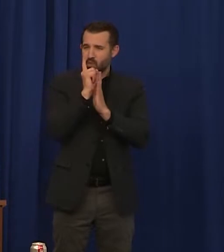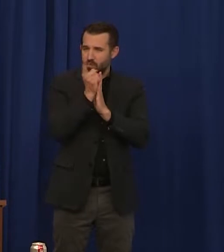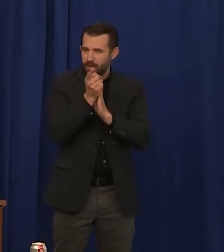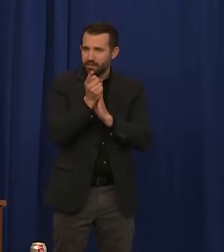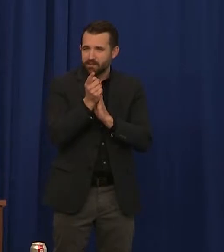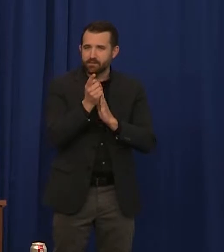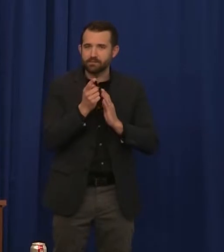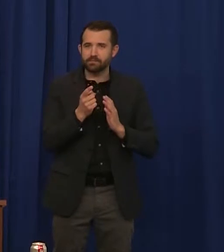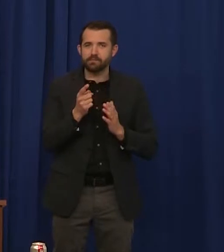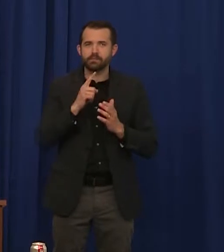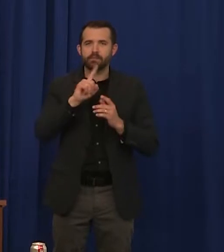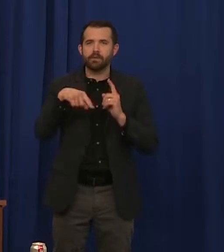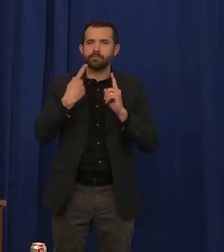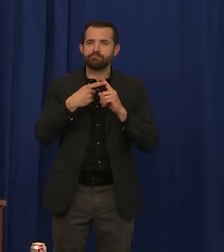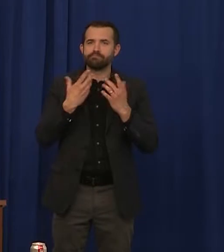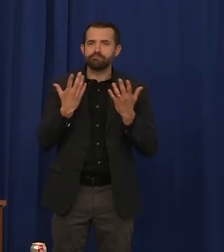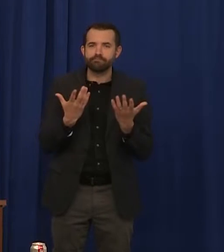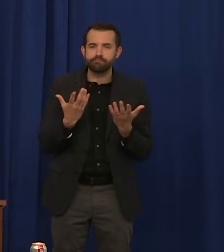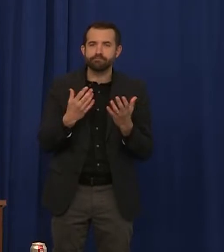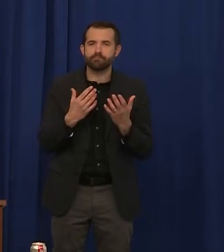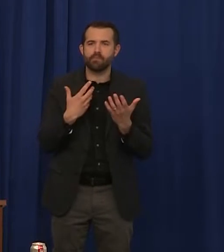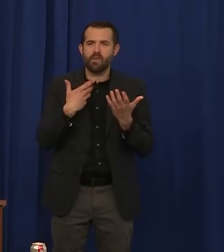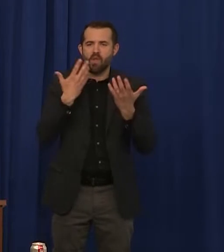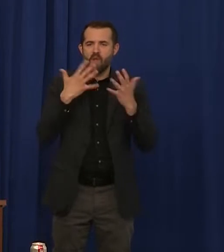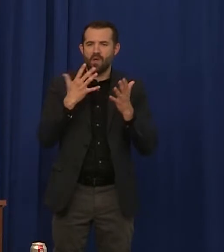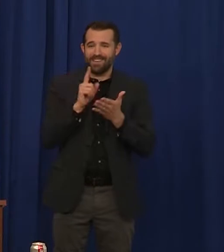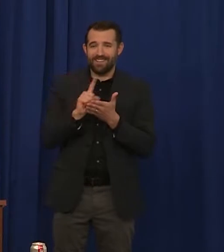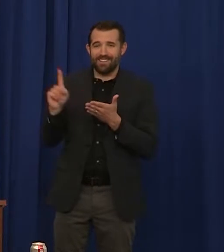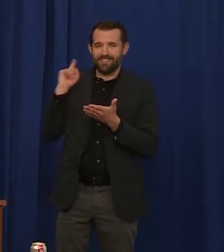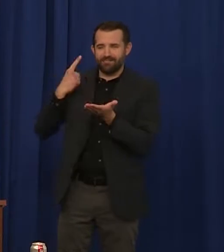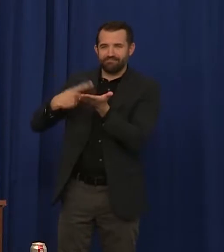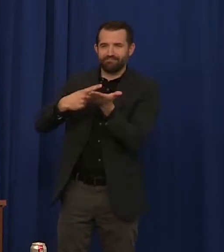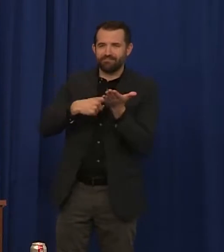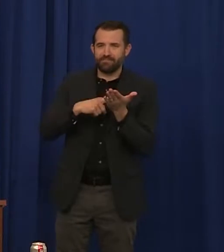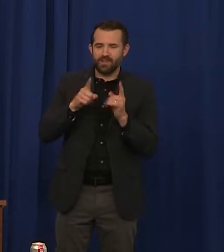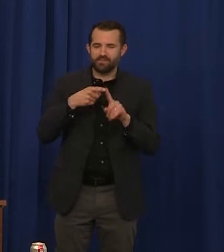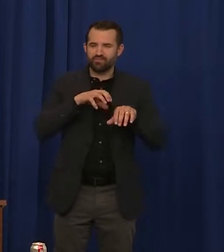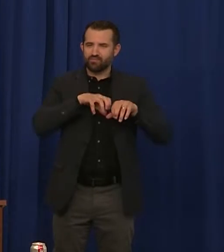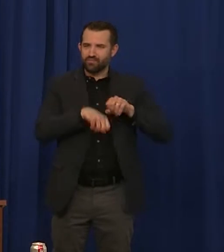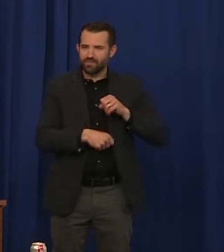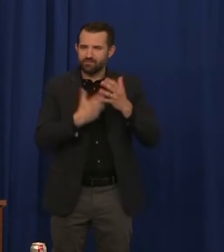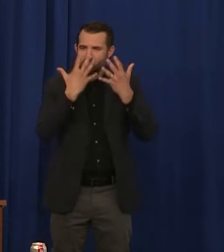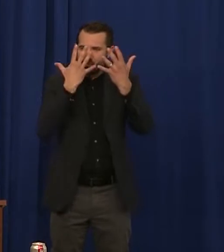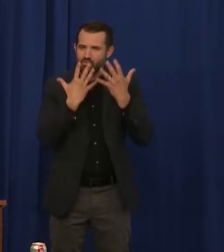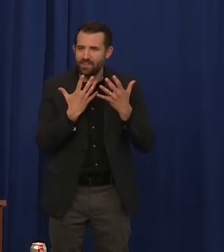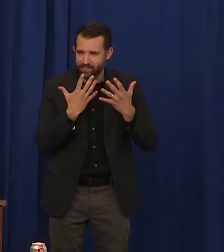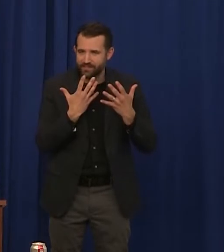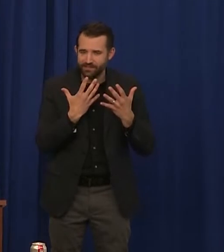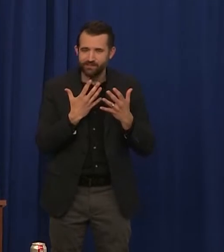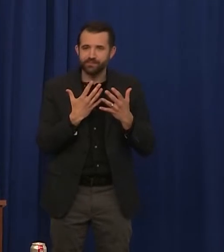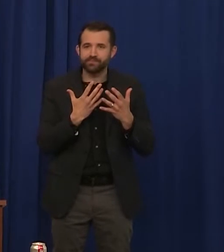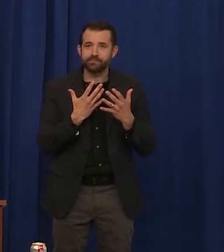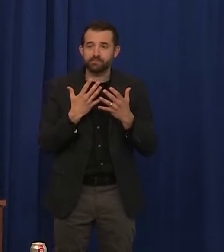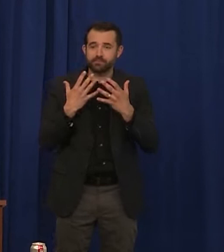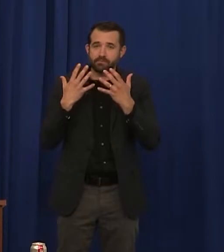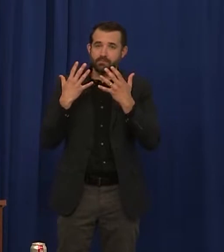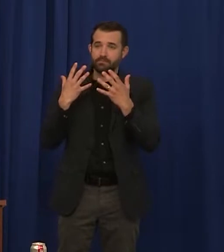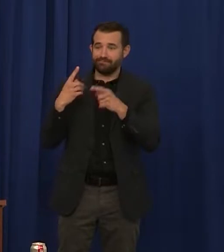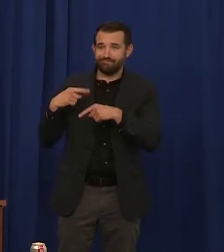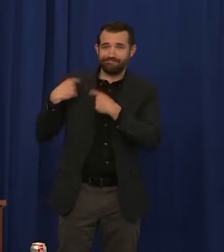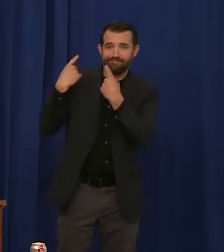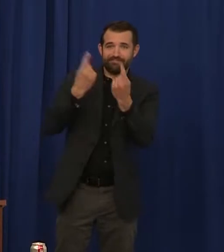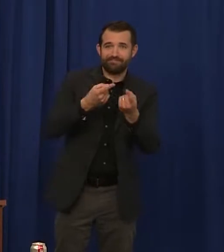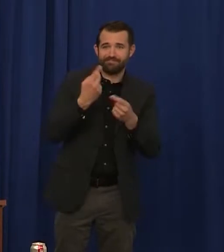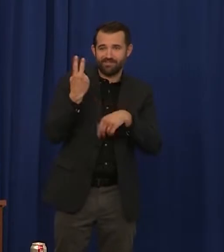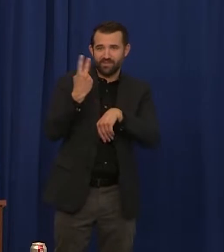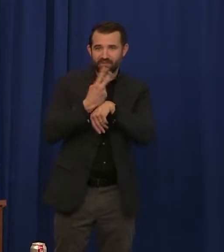ago, which is grief. In the past 2 days in Maine, there have been 7 individuals who have